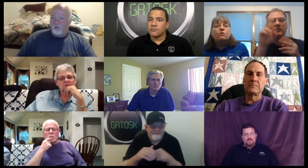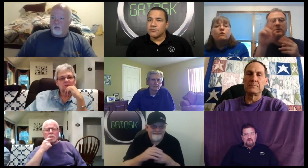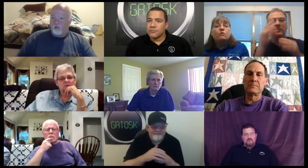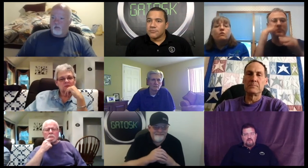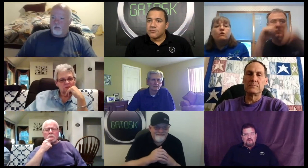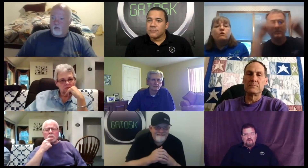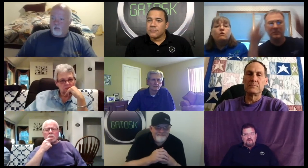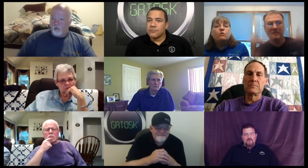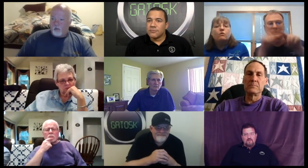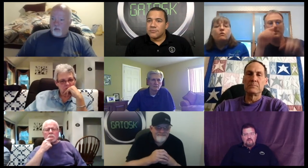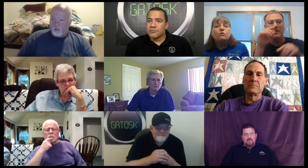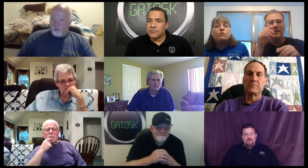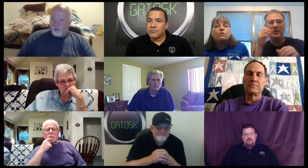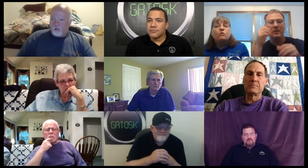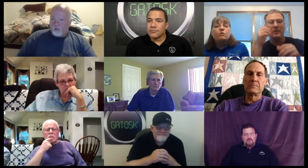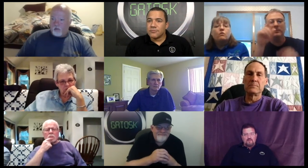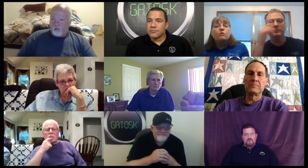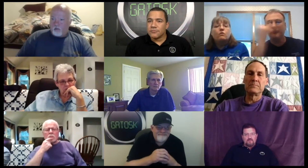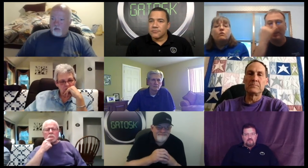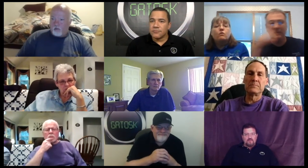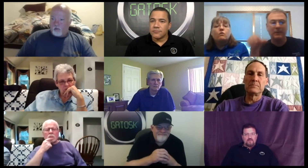He said there was a CD, a program.